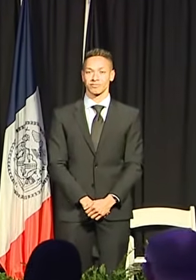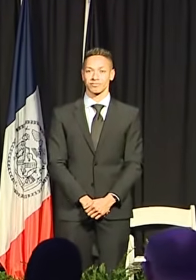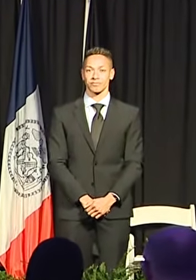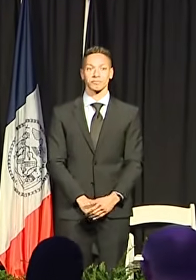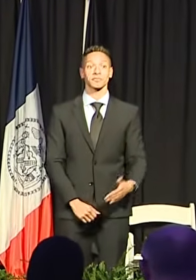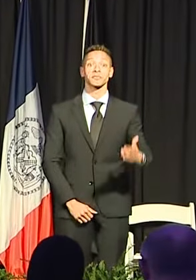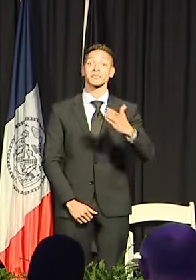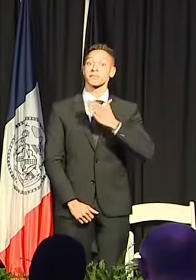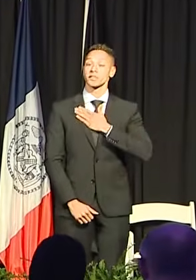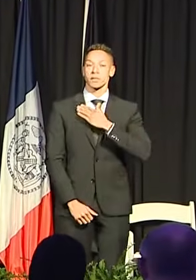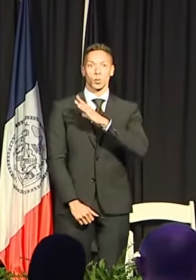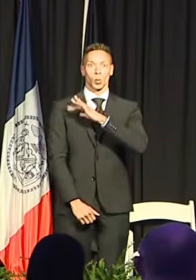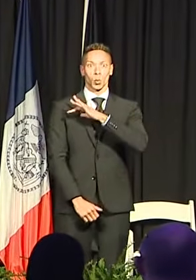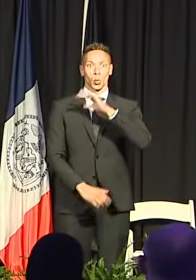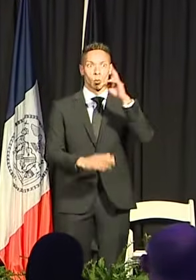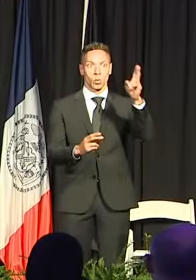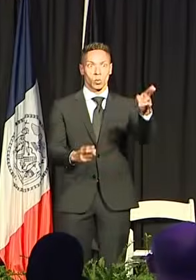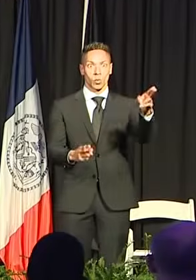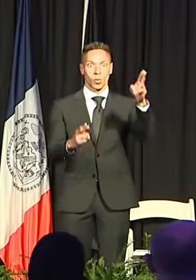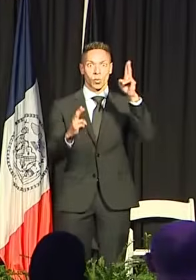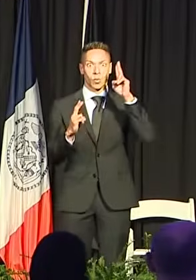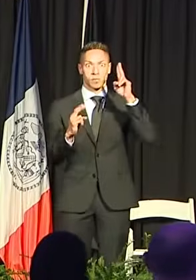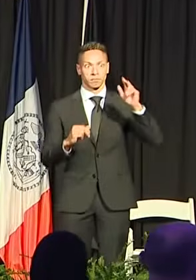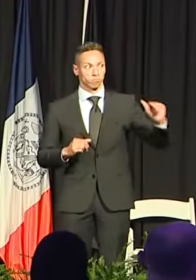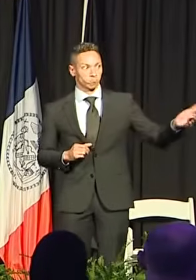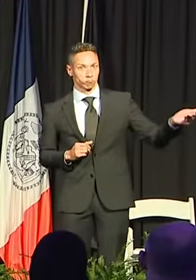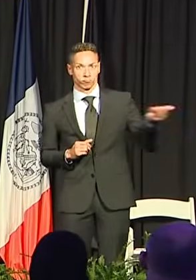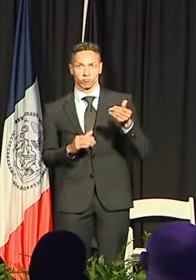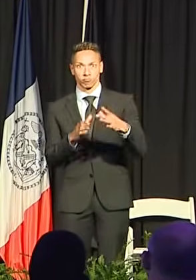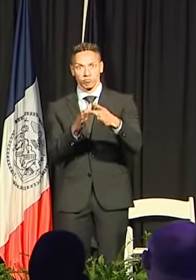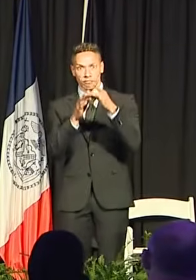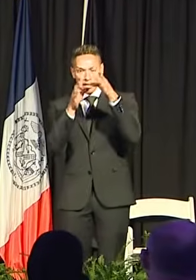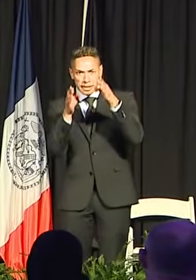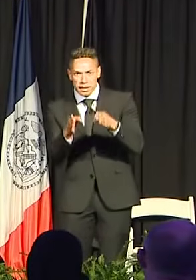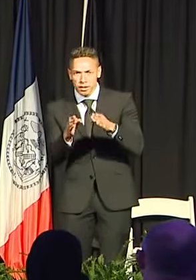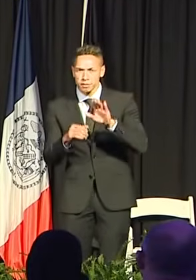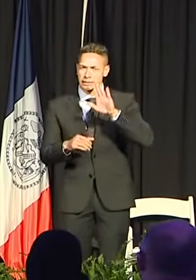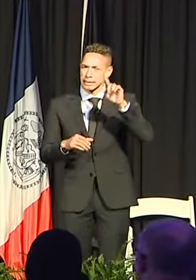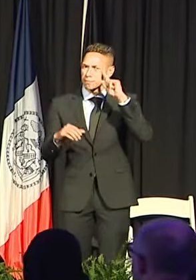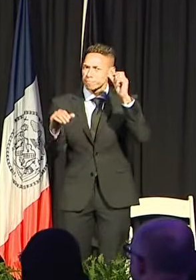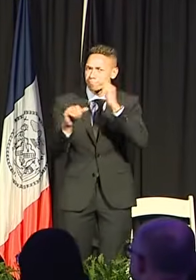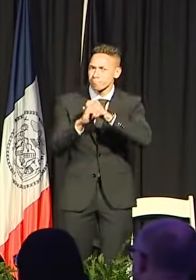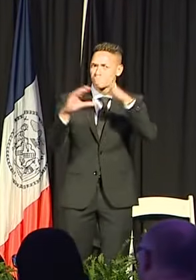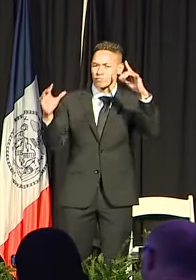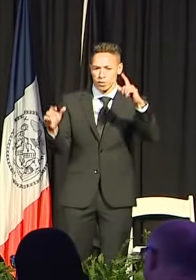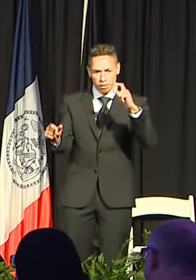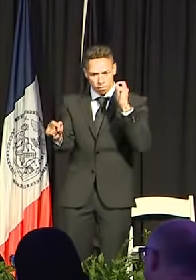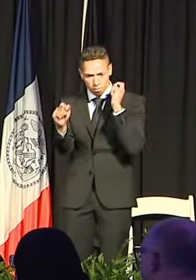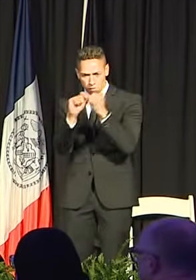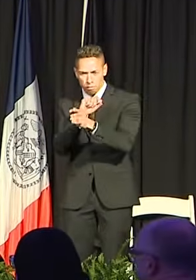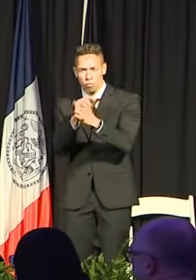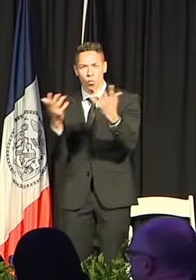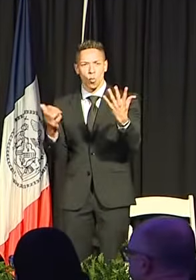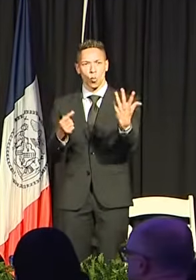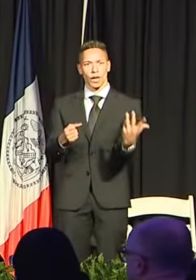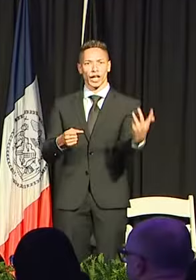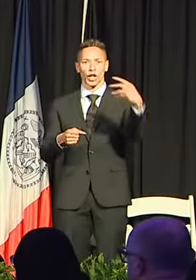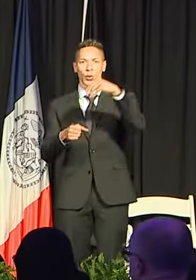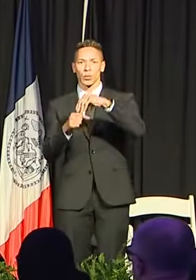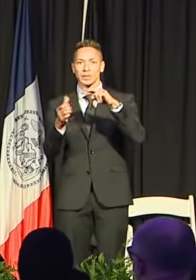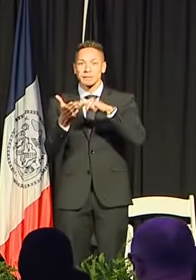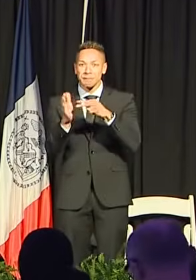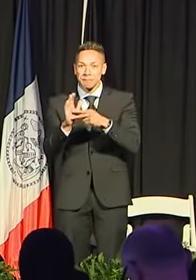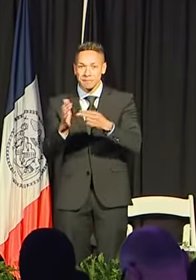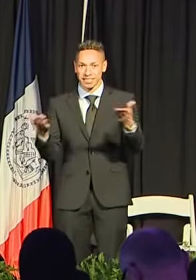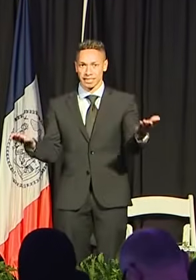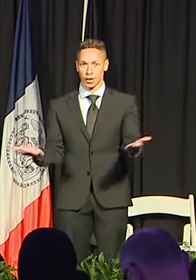It is my great honor to introduce a leader whose vision has reshaped what inclusion means in New